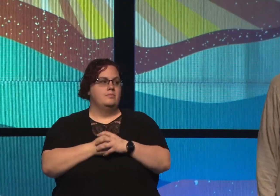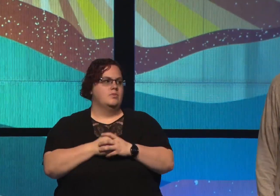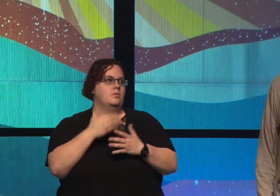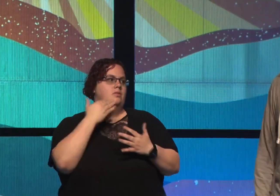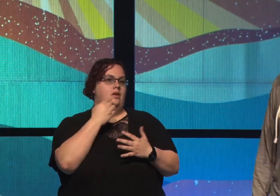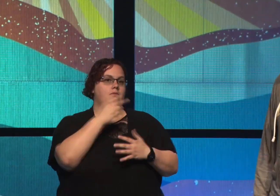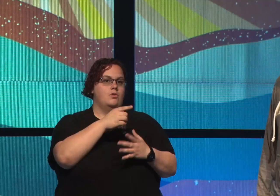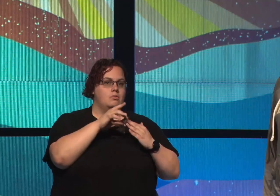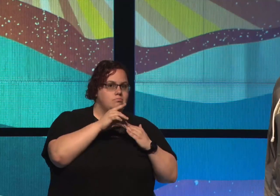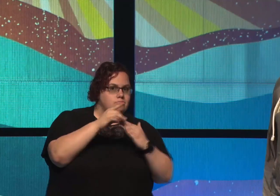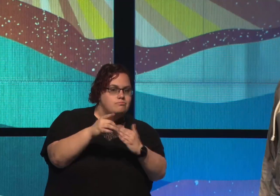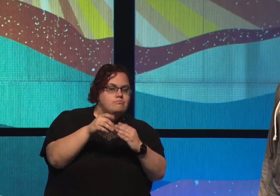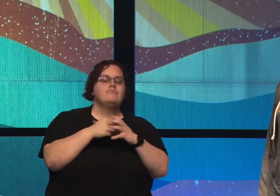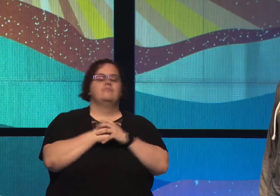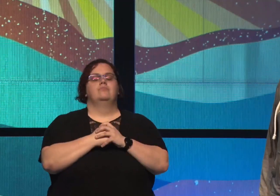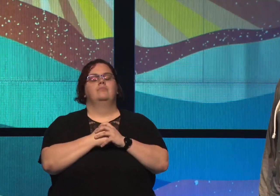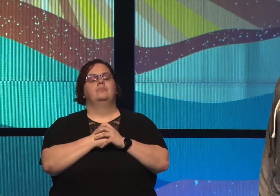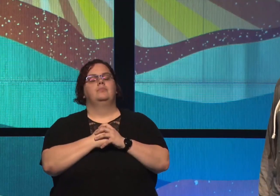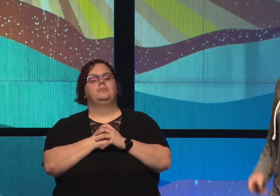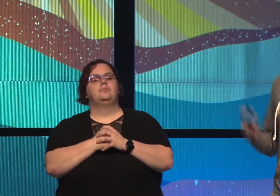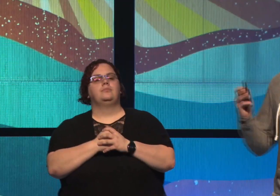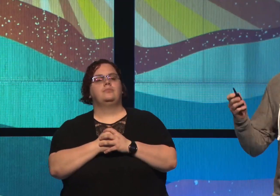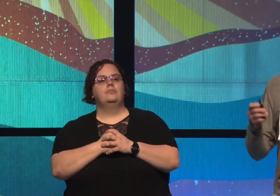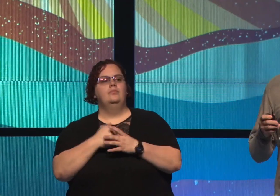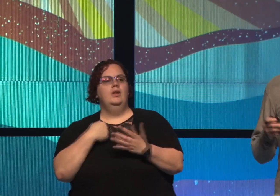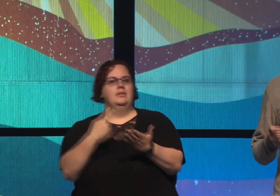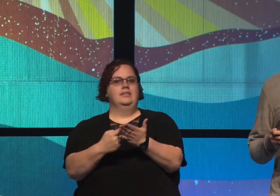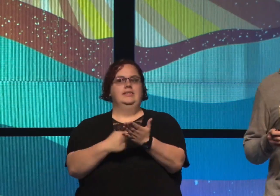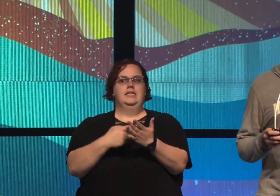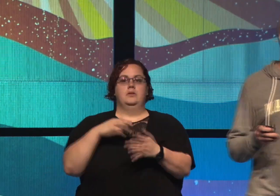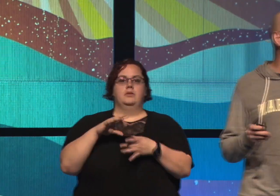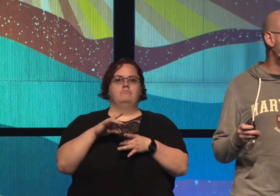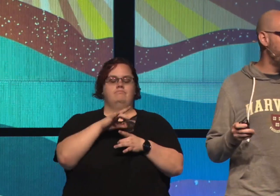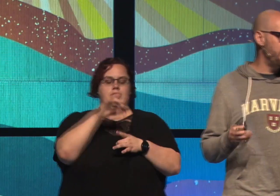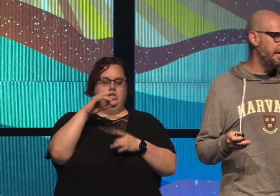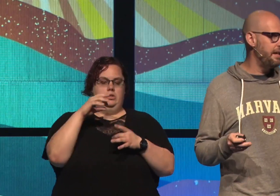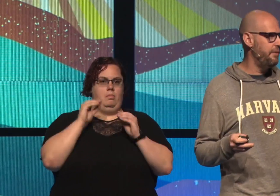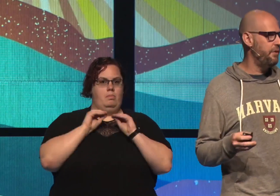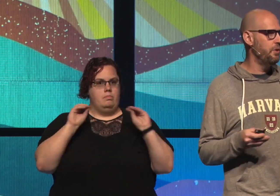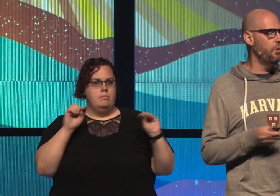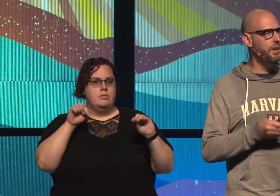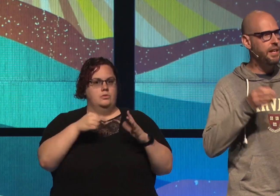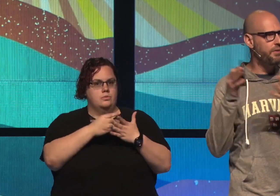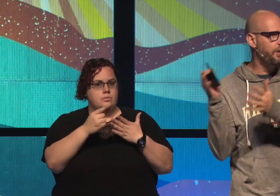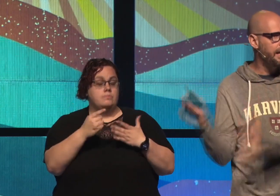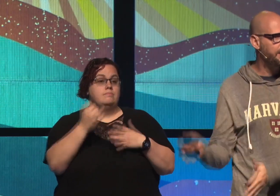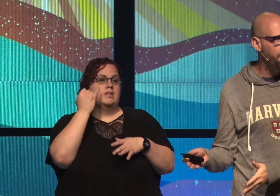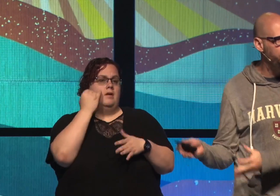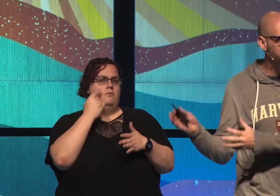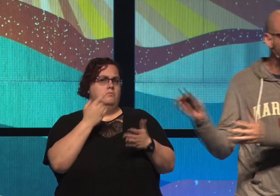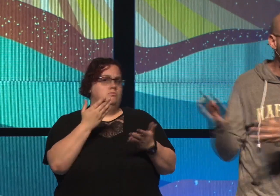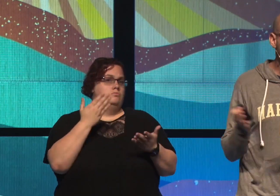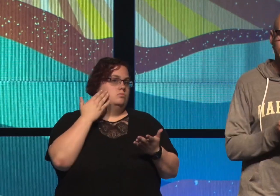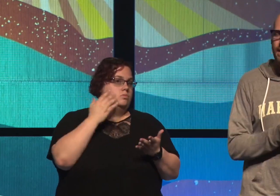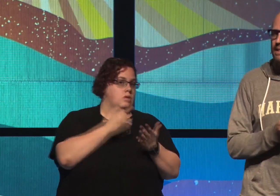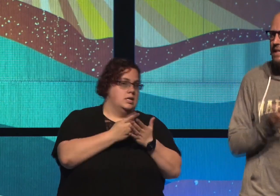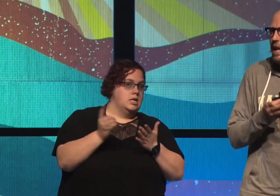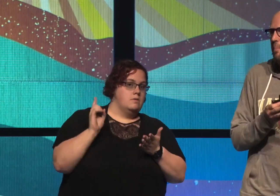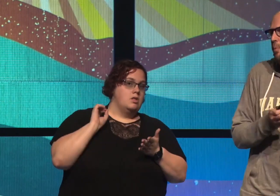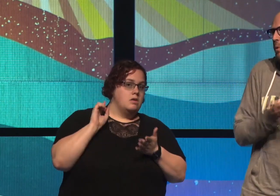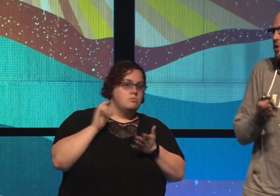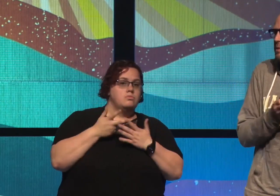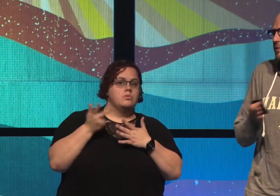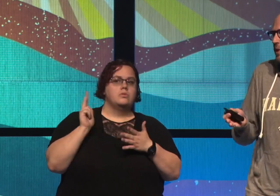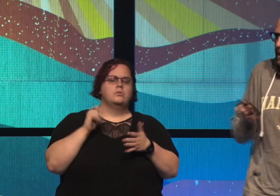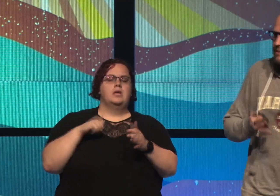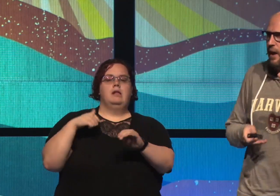leadership, John. Thank you so very much. So we want to talk about spiritual emptiness this week. And if you weren't here for the last couple weeks, we kind of set